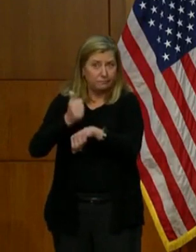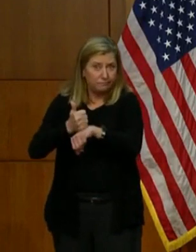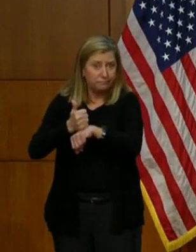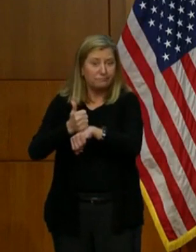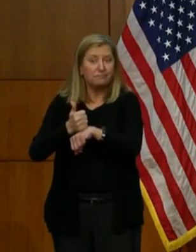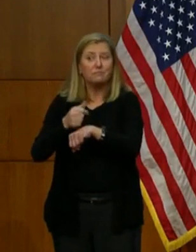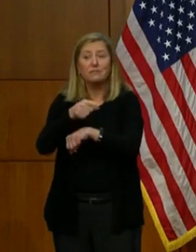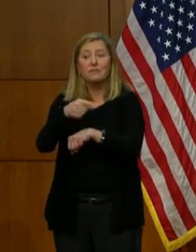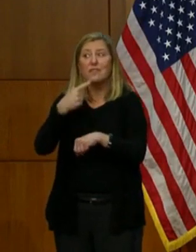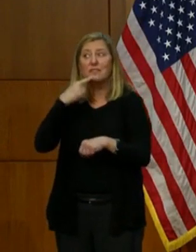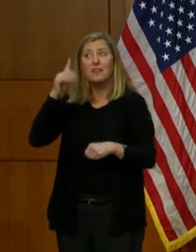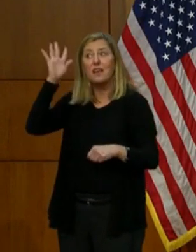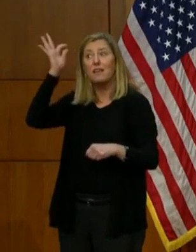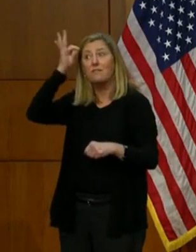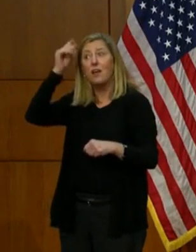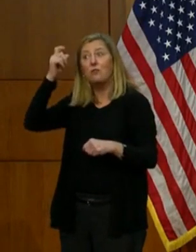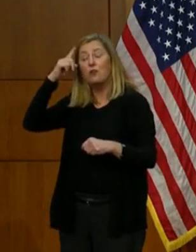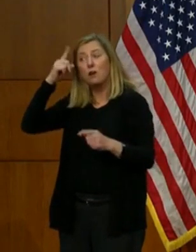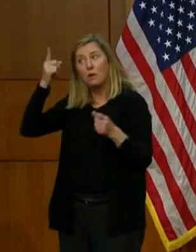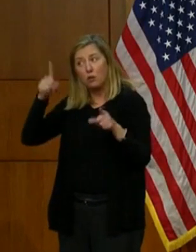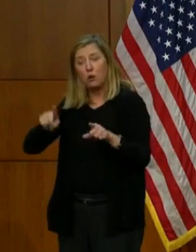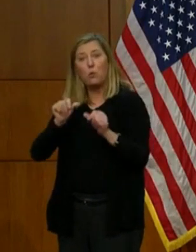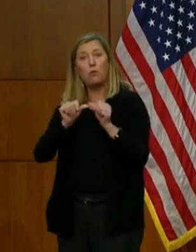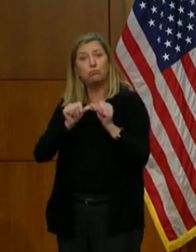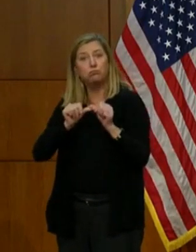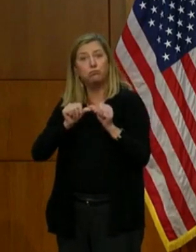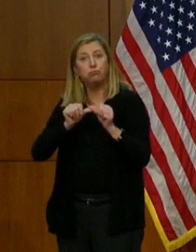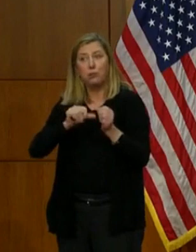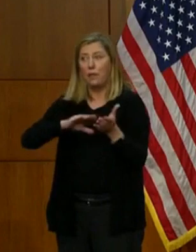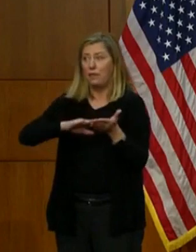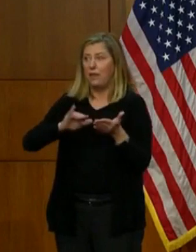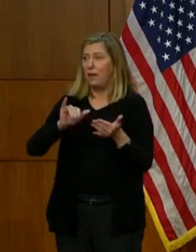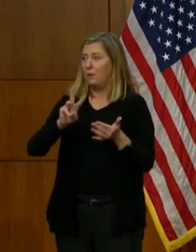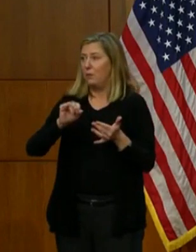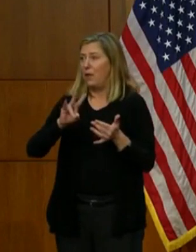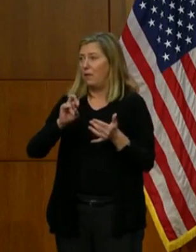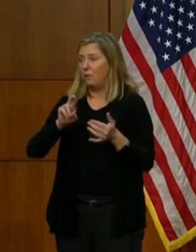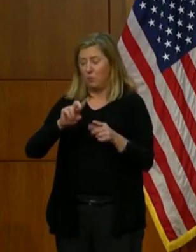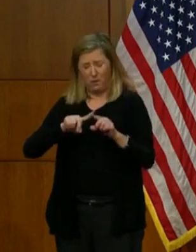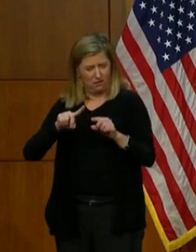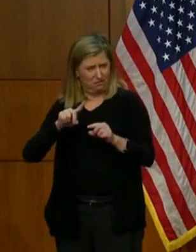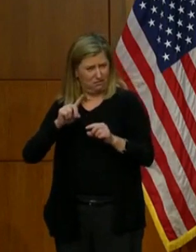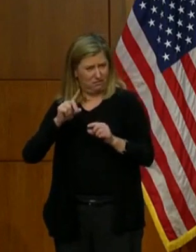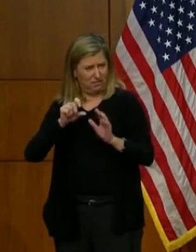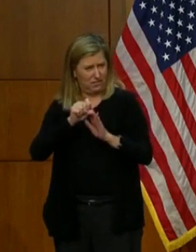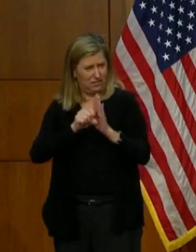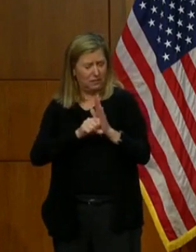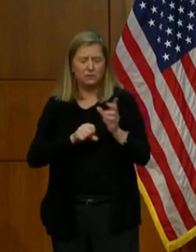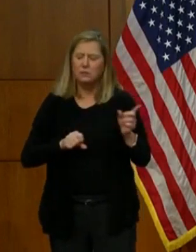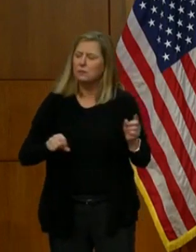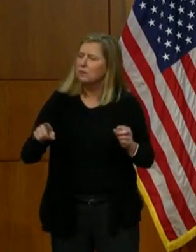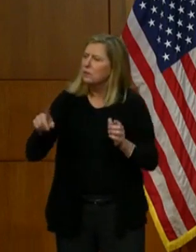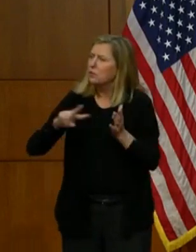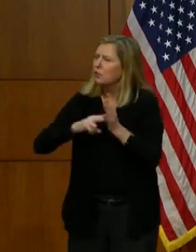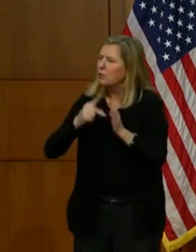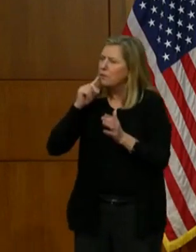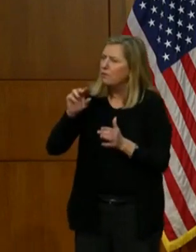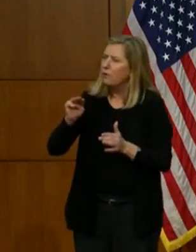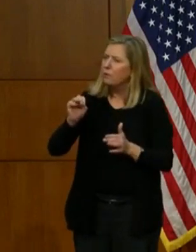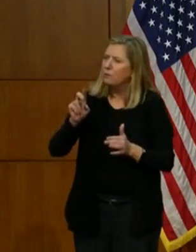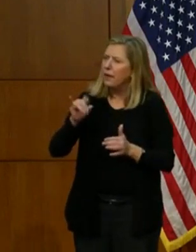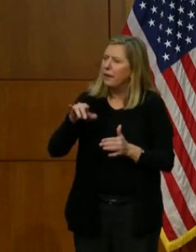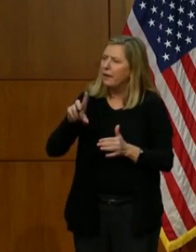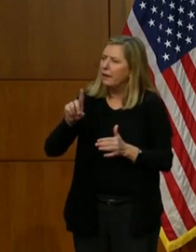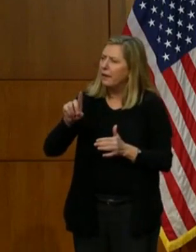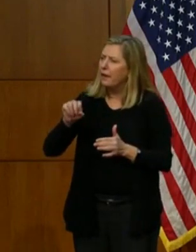saying the federal government has already agreed to keep it going, but I think you have a role to play within this. Are you talking about like for Medicaid